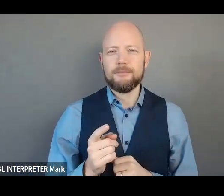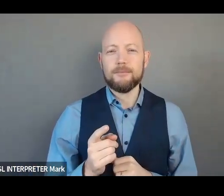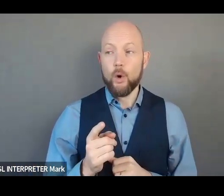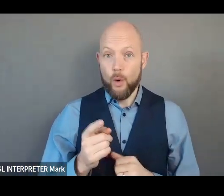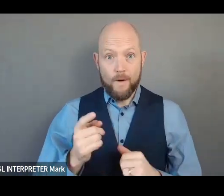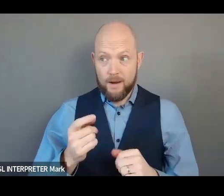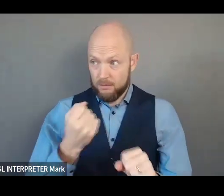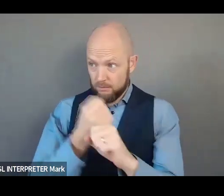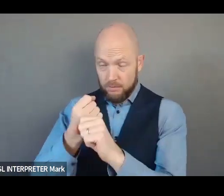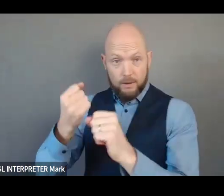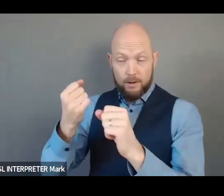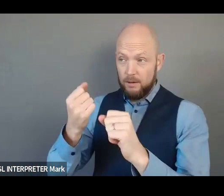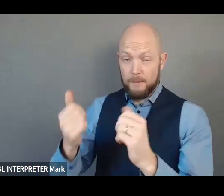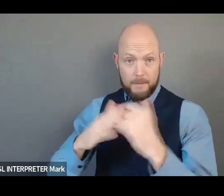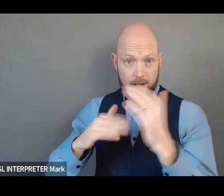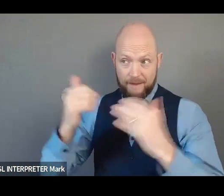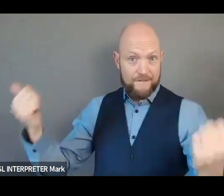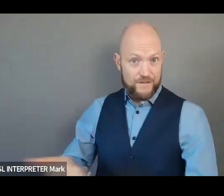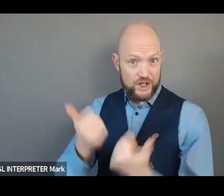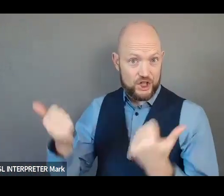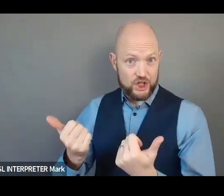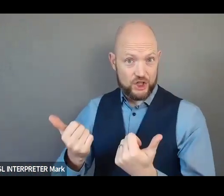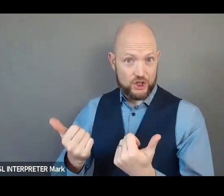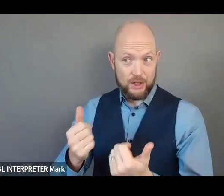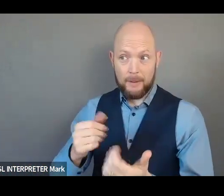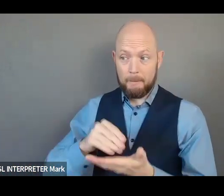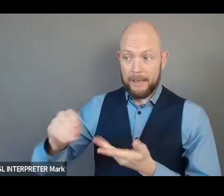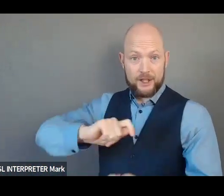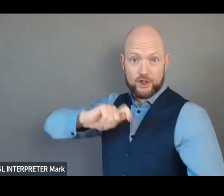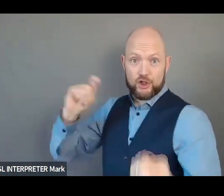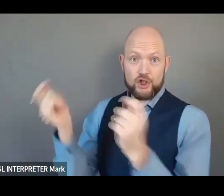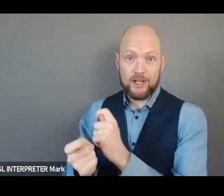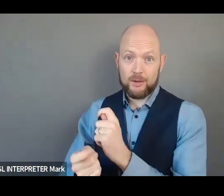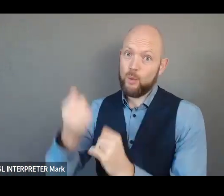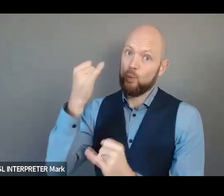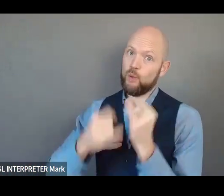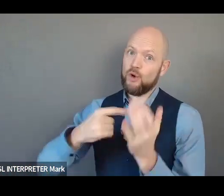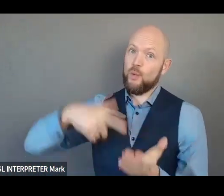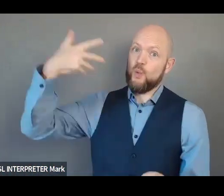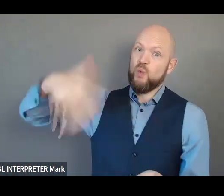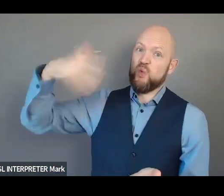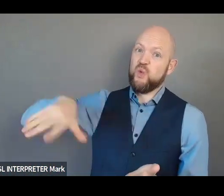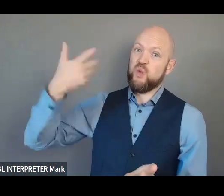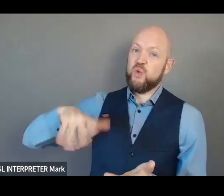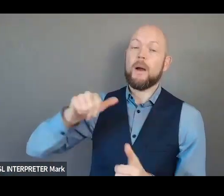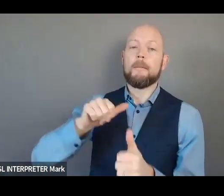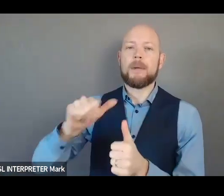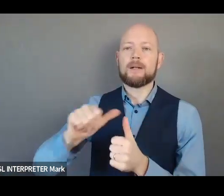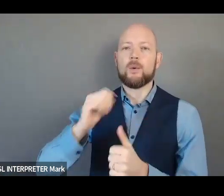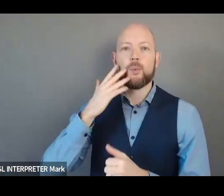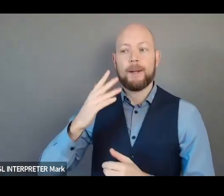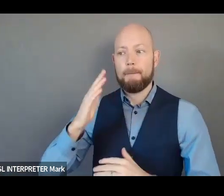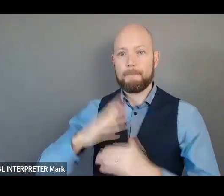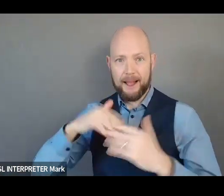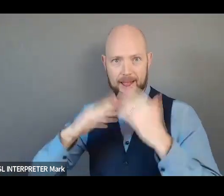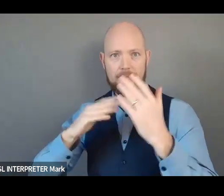is substantially higher than if you don't do it in the first instance. So speak to your people. If you're in these conversations, you're